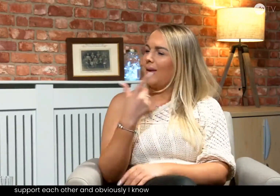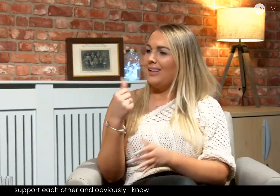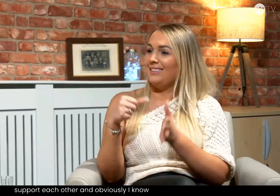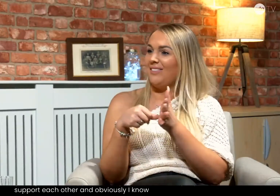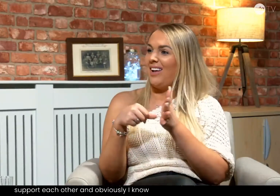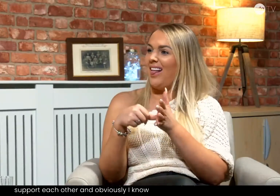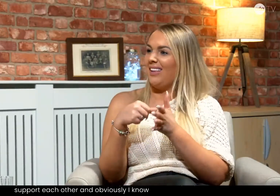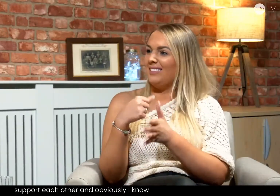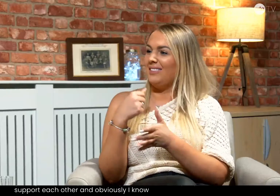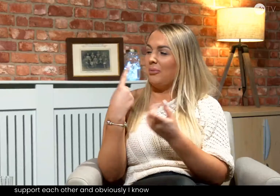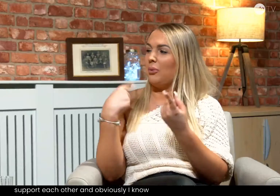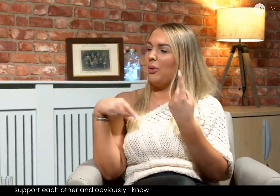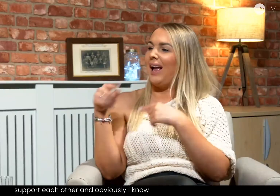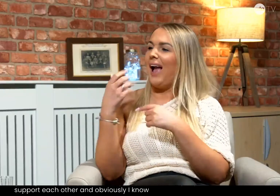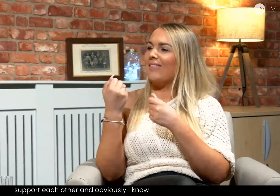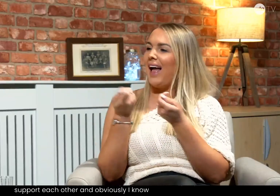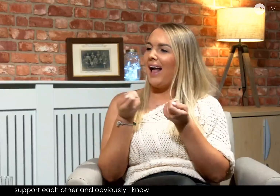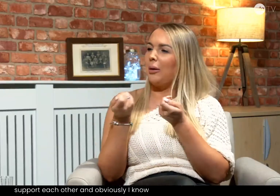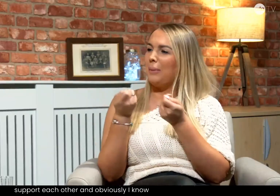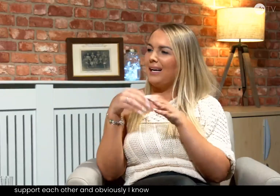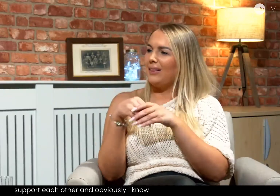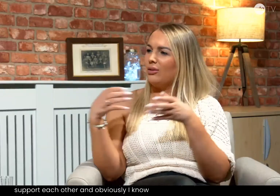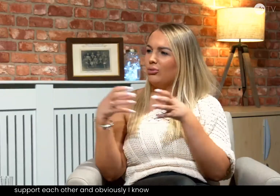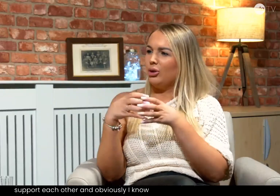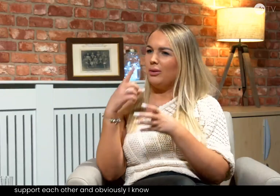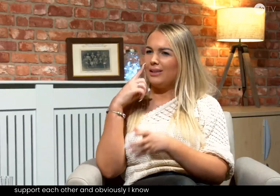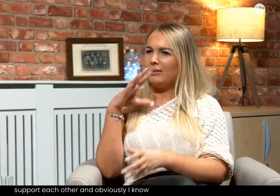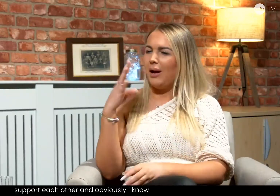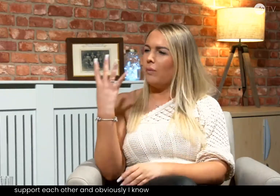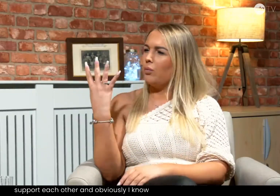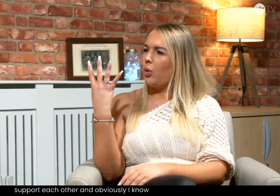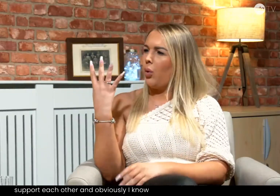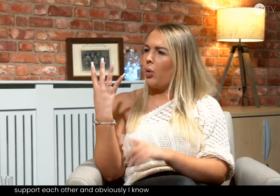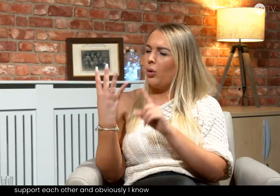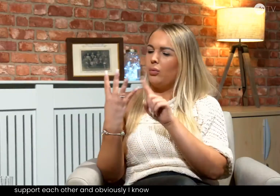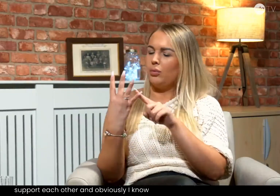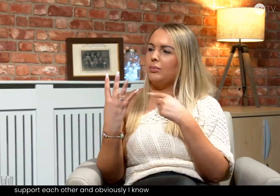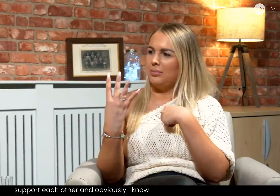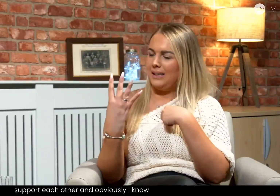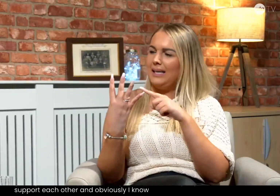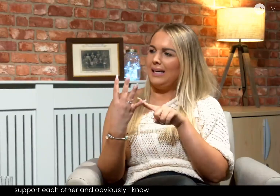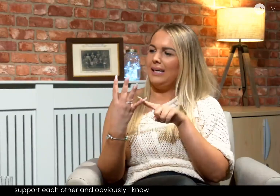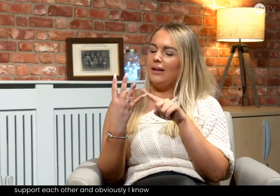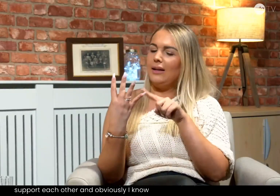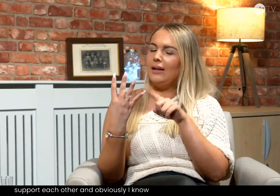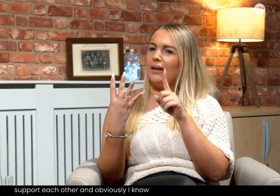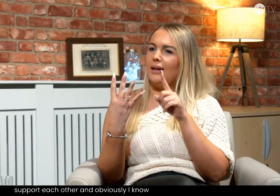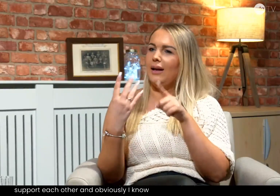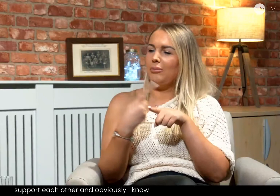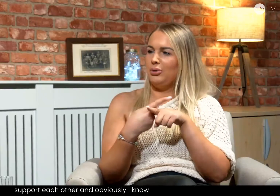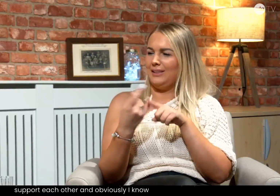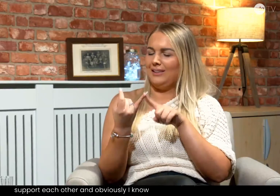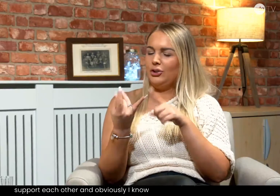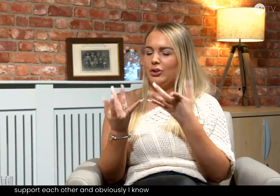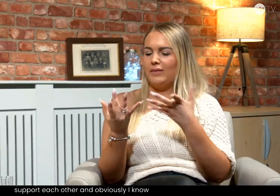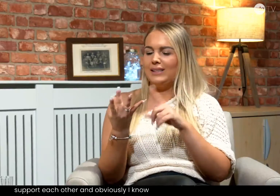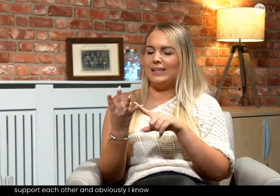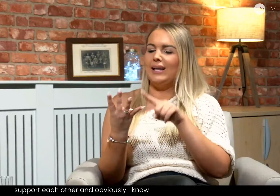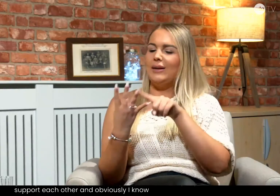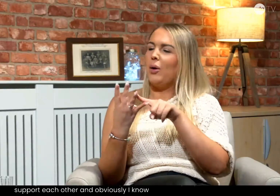at the same time, you know, I can't answer everybody's issues. Sometimes I can't help. But we've got four admins in the group.